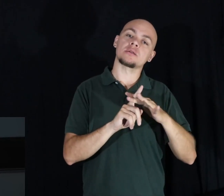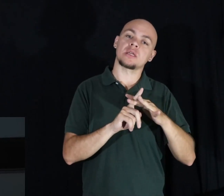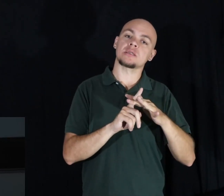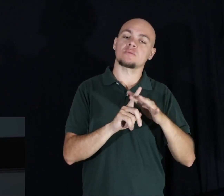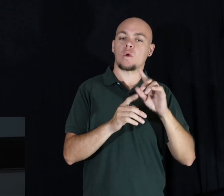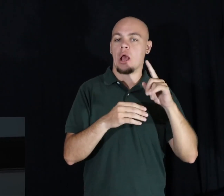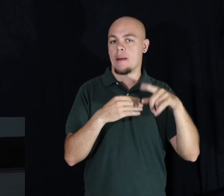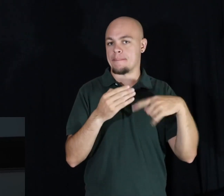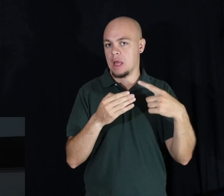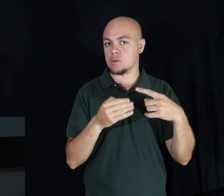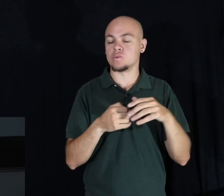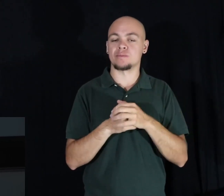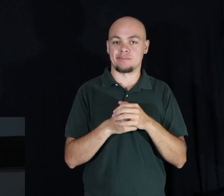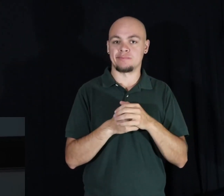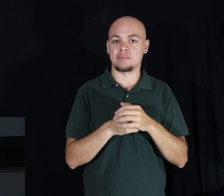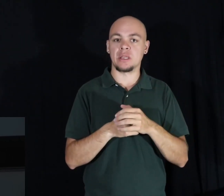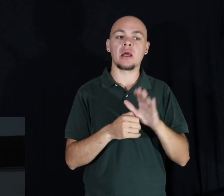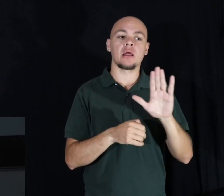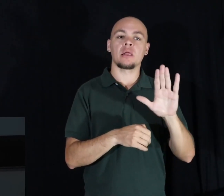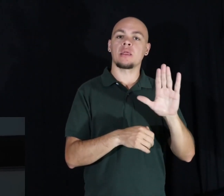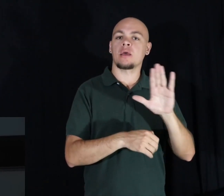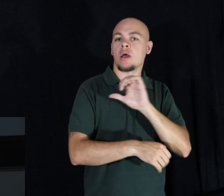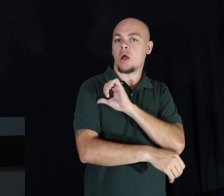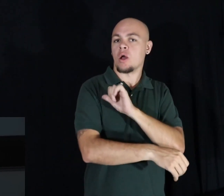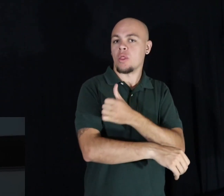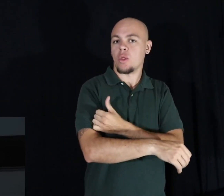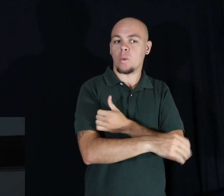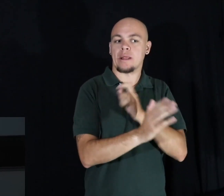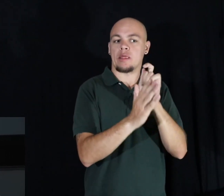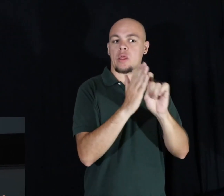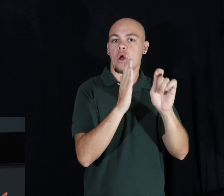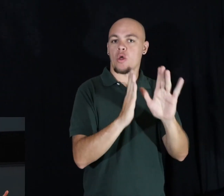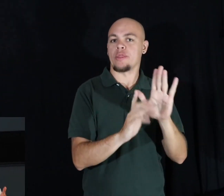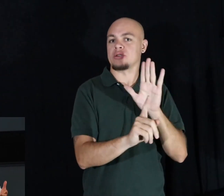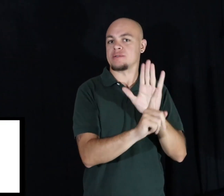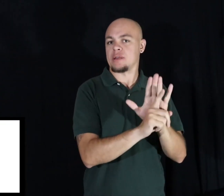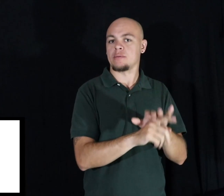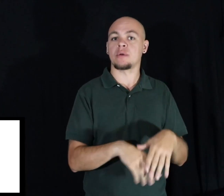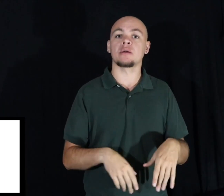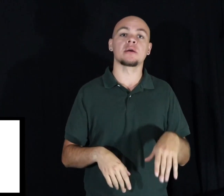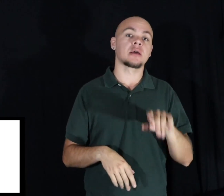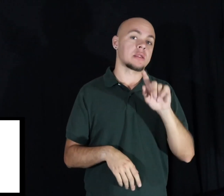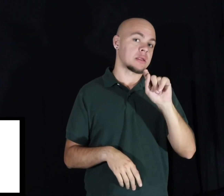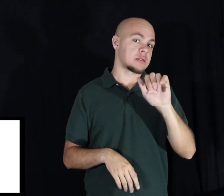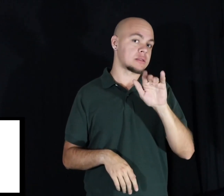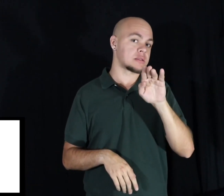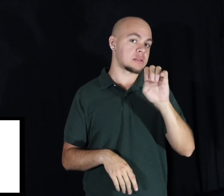and also the authority that the author has. Step two, the table of contents.